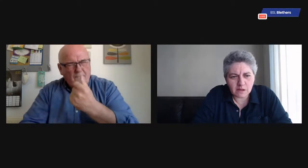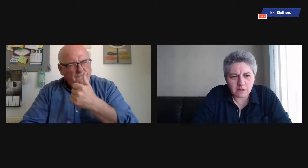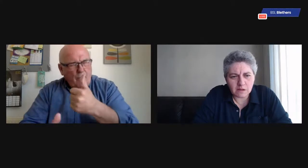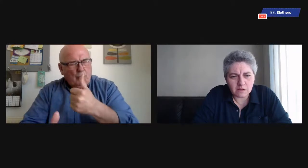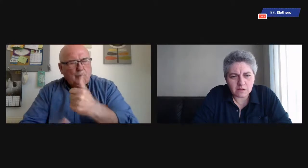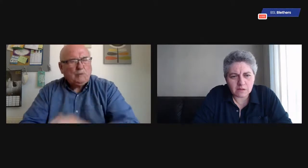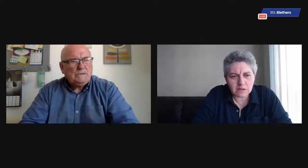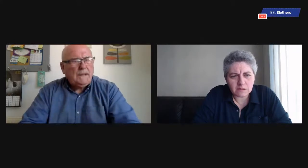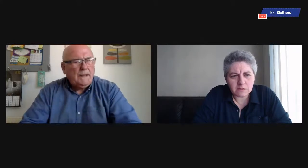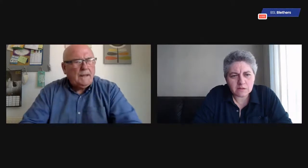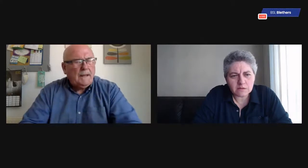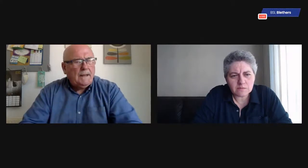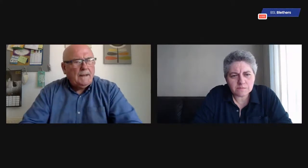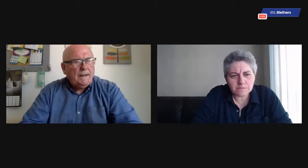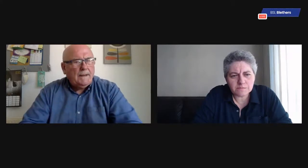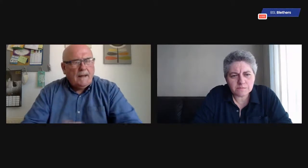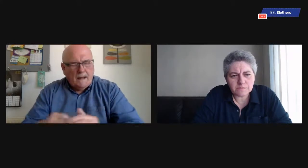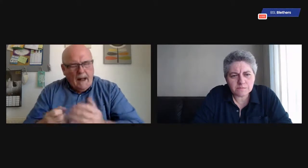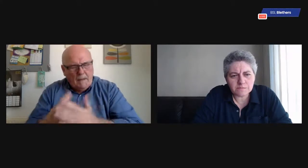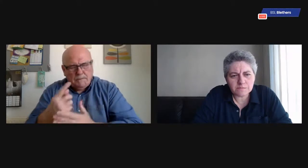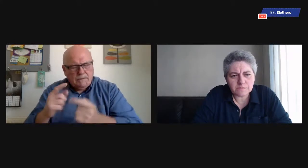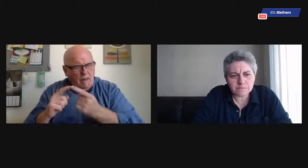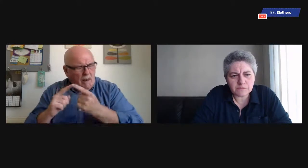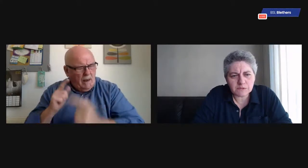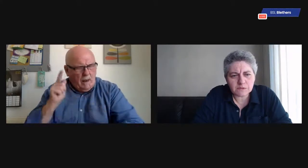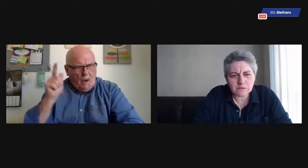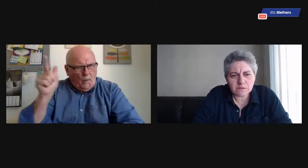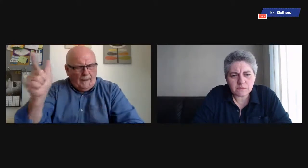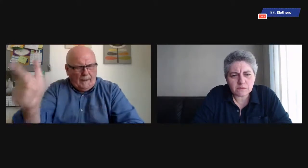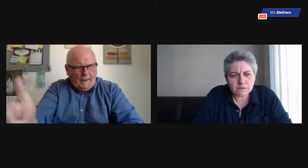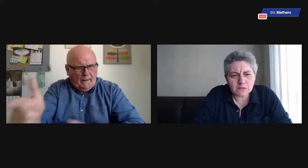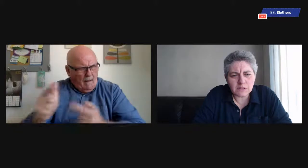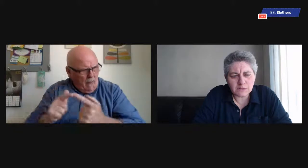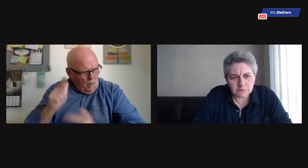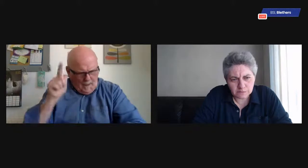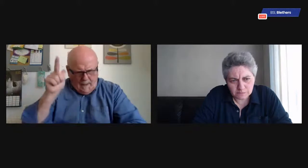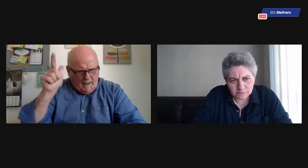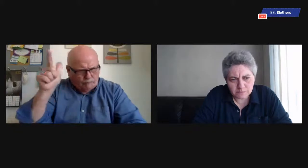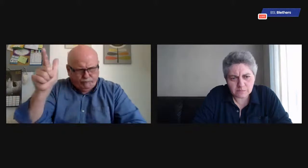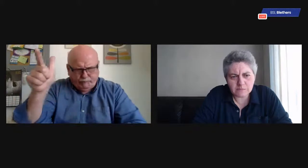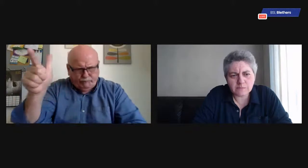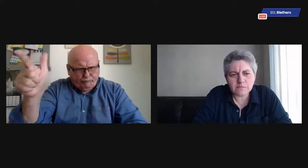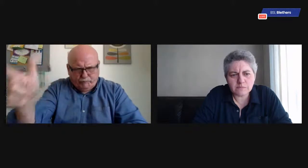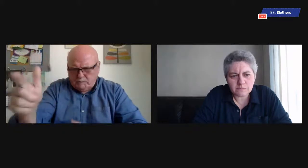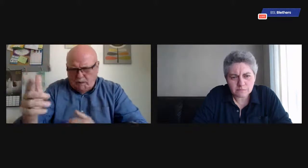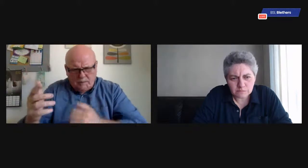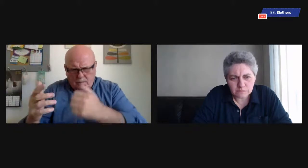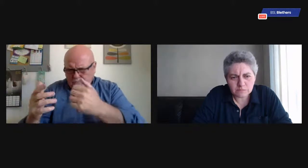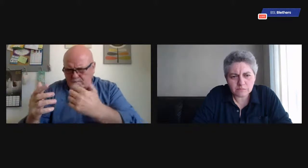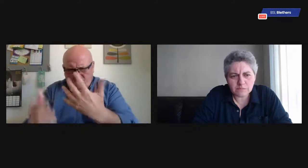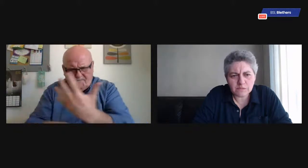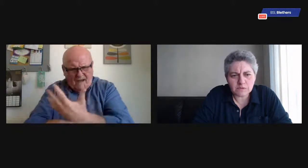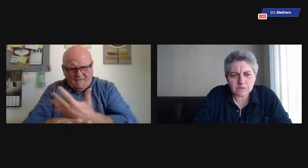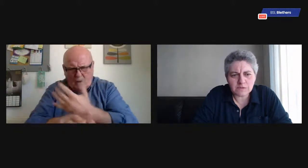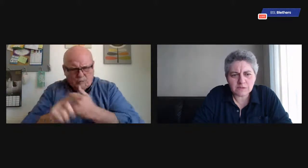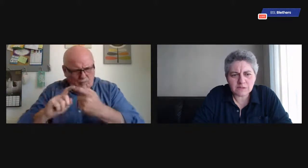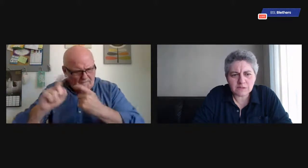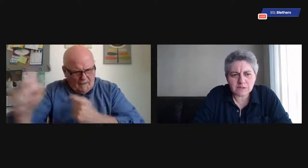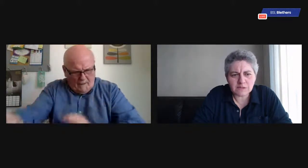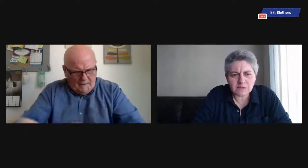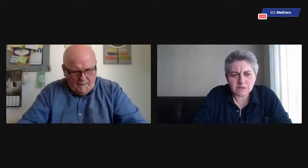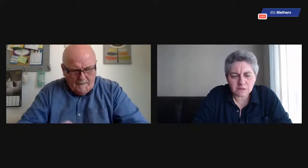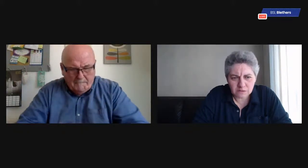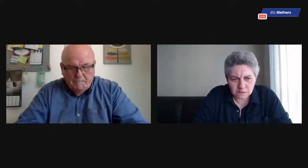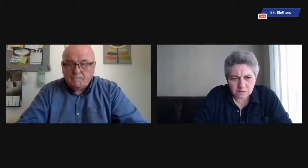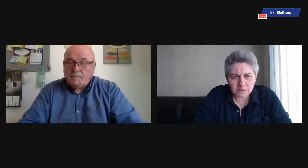there? Do you know what? I've got one really good story, and it happened,